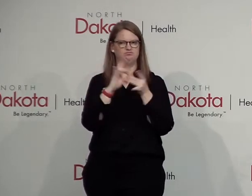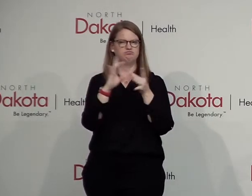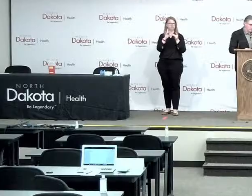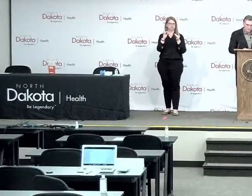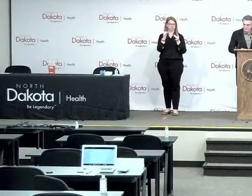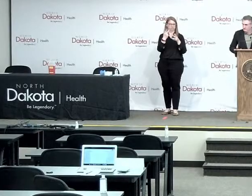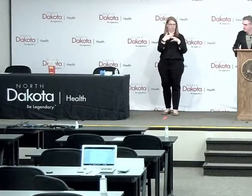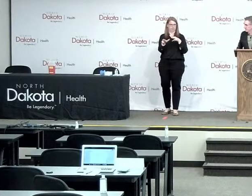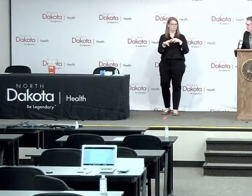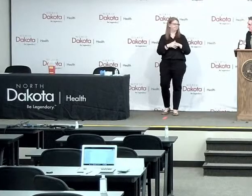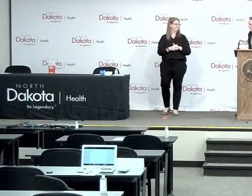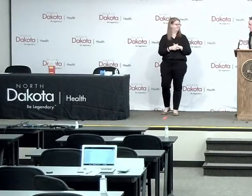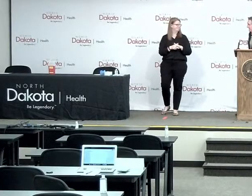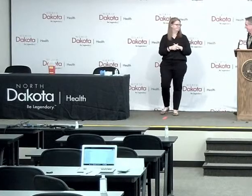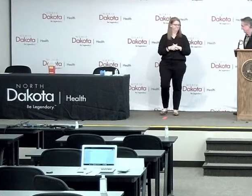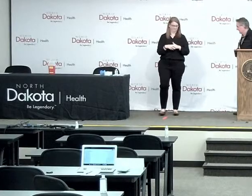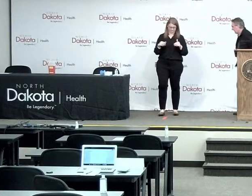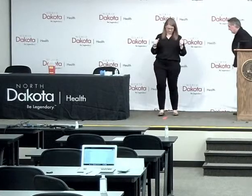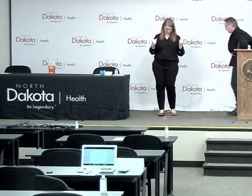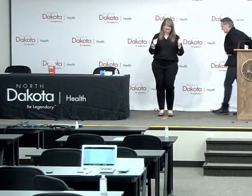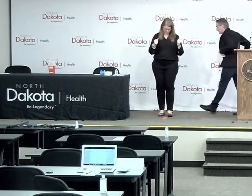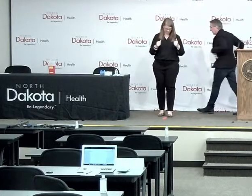Wiebe?